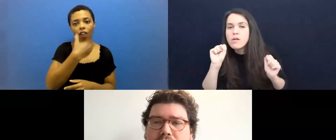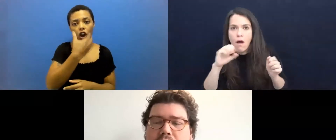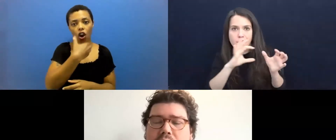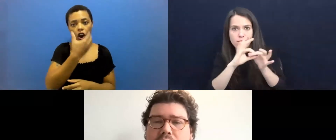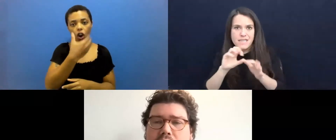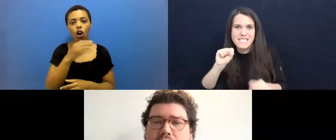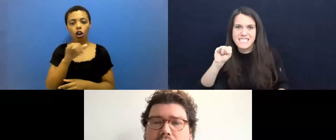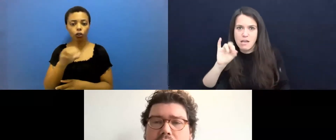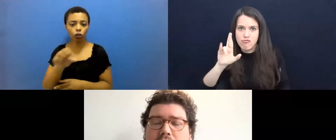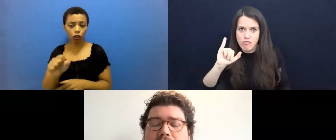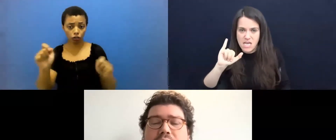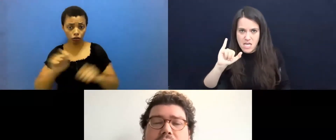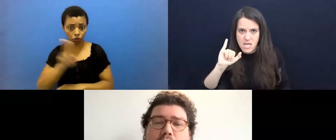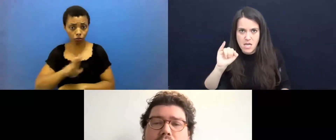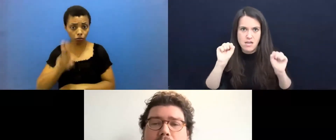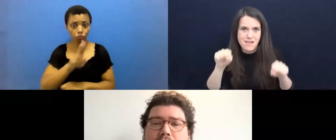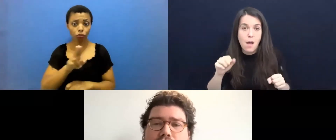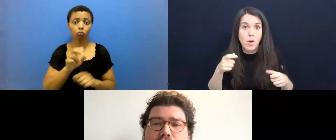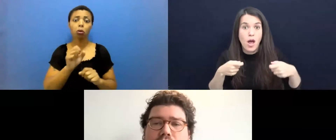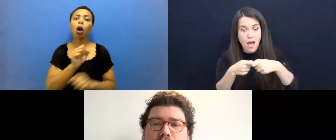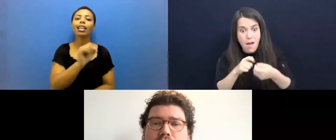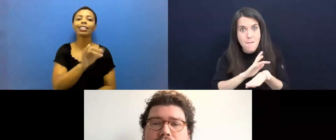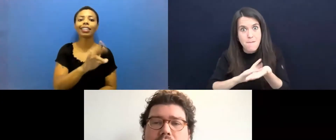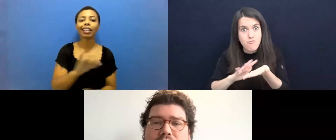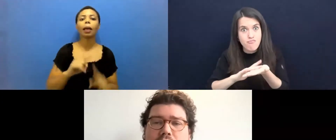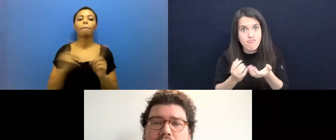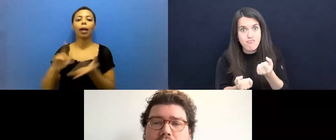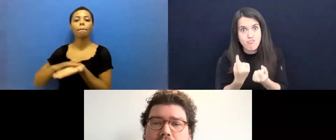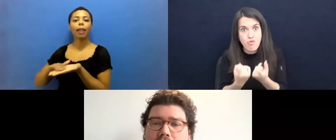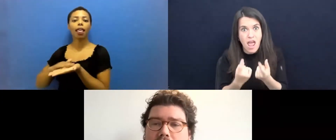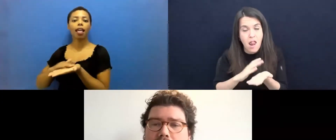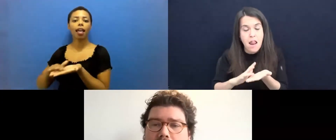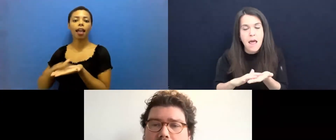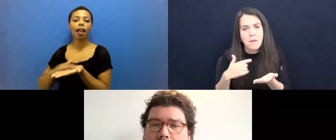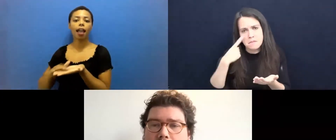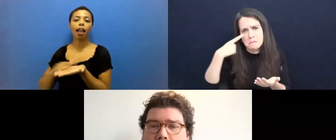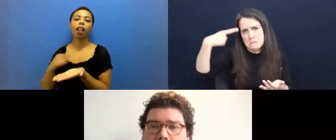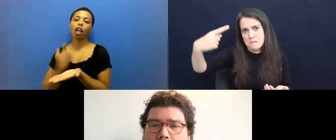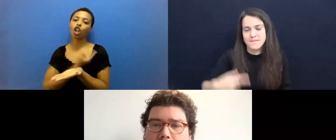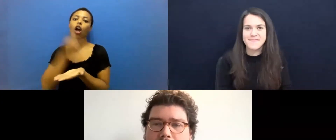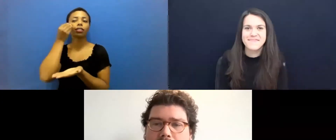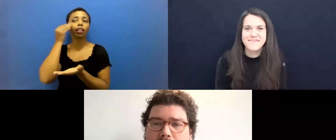Braille displays is something that we are planning to develop further.